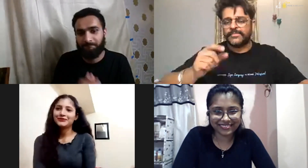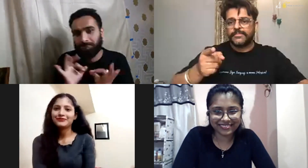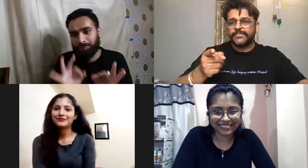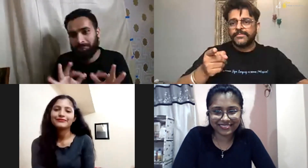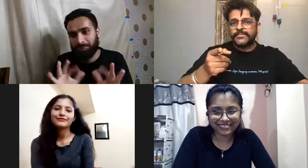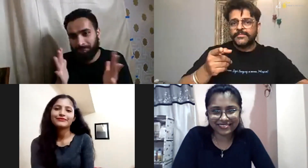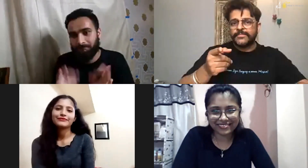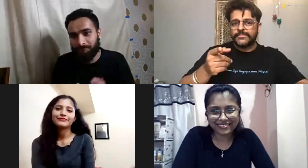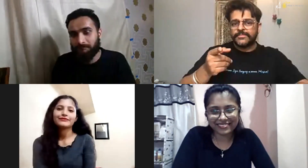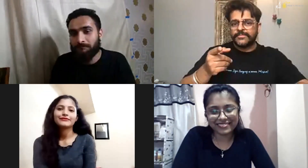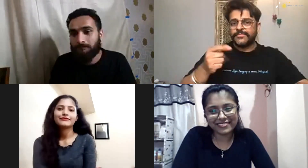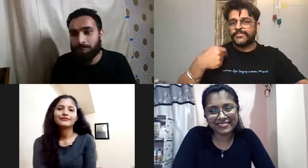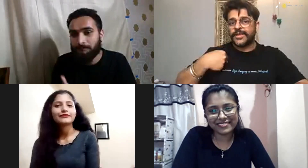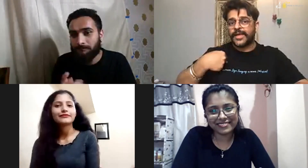share.